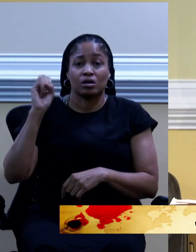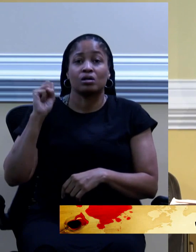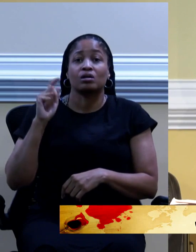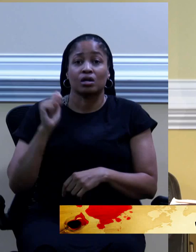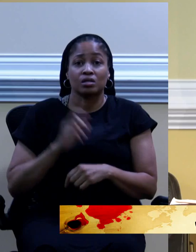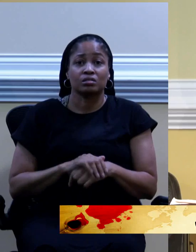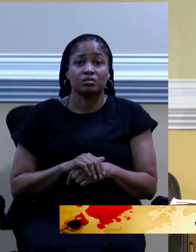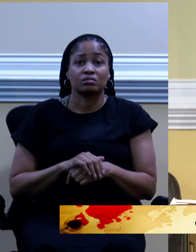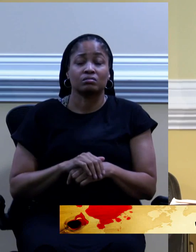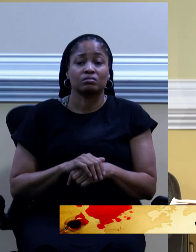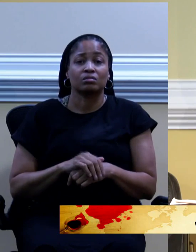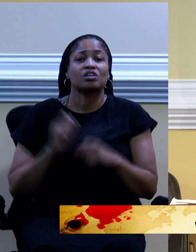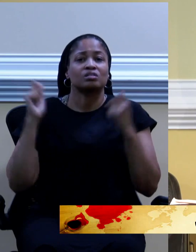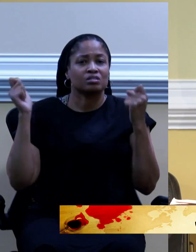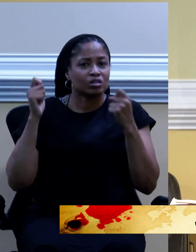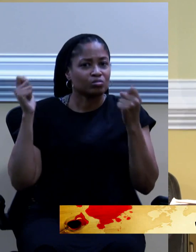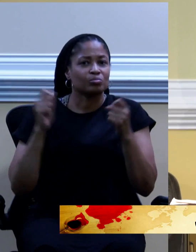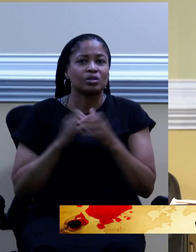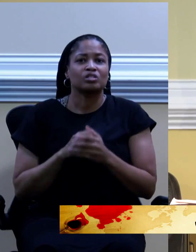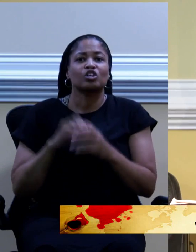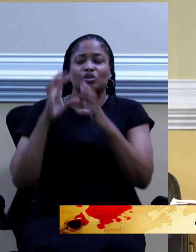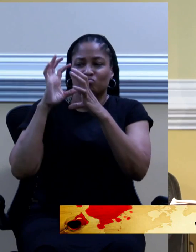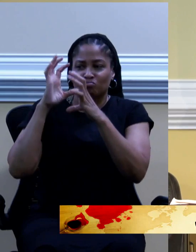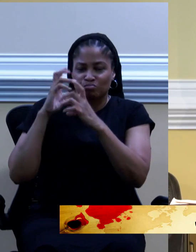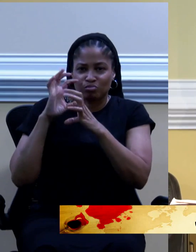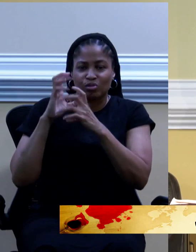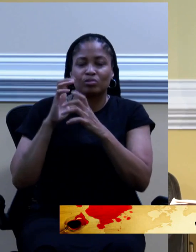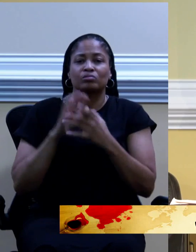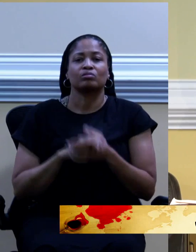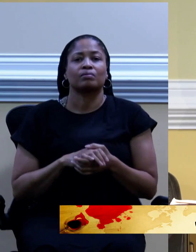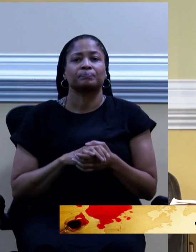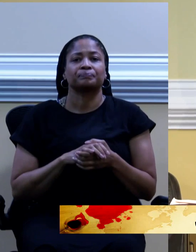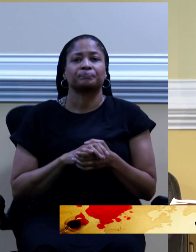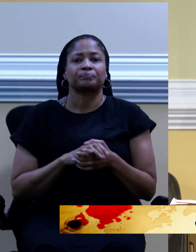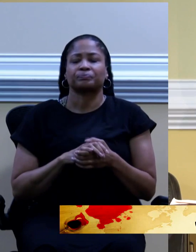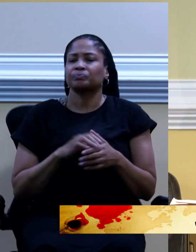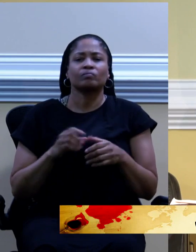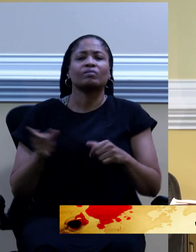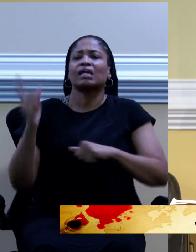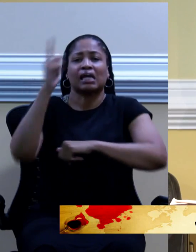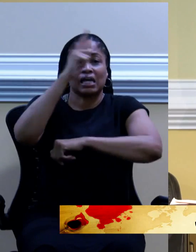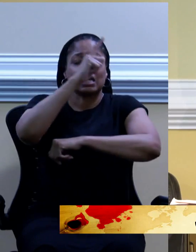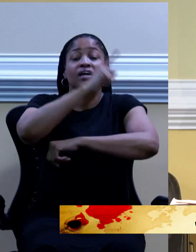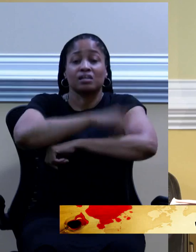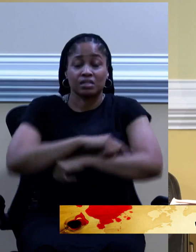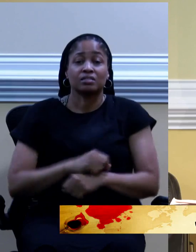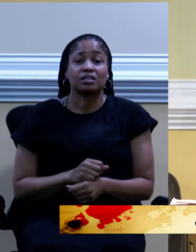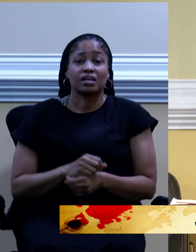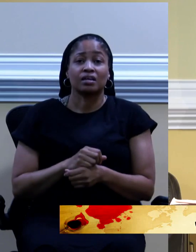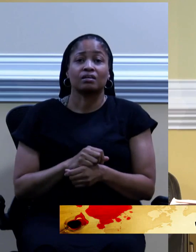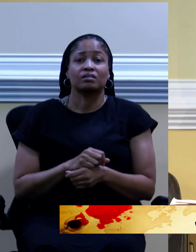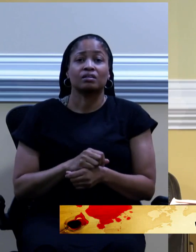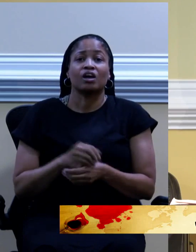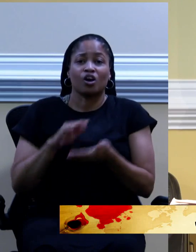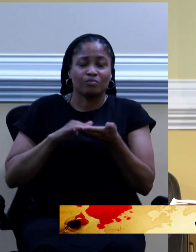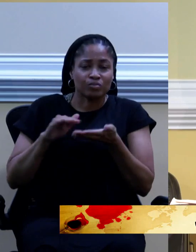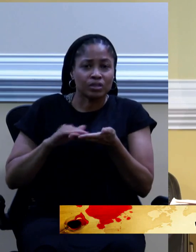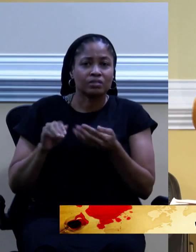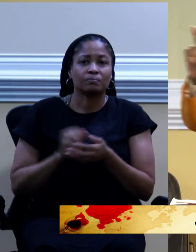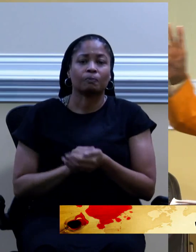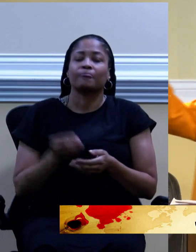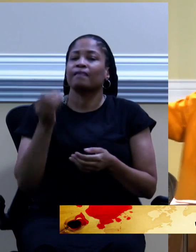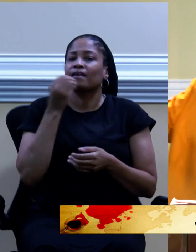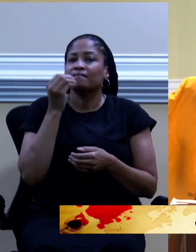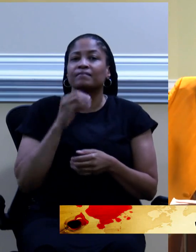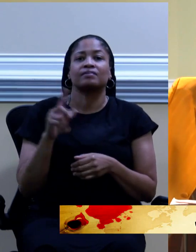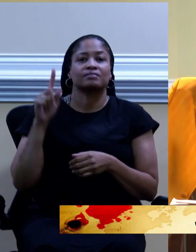Yes. Feast of Tabernacle. Atonement. Day of Atonement, rather. Feast of Tabernacle and